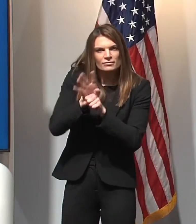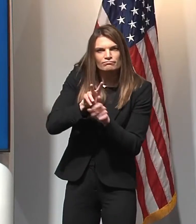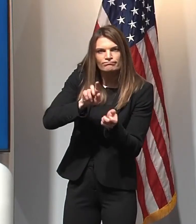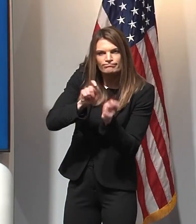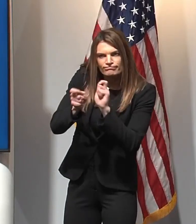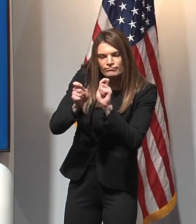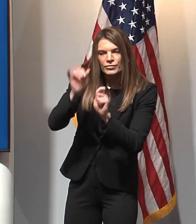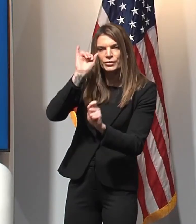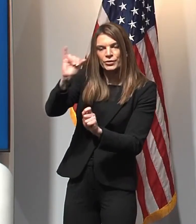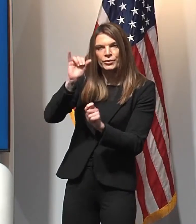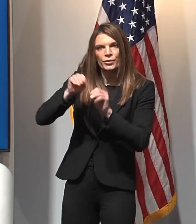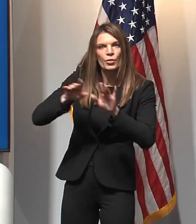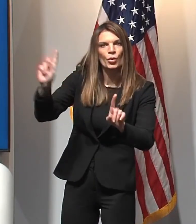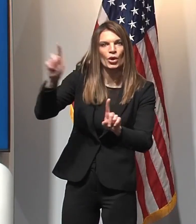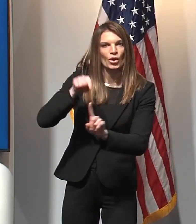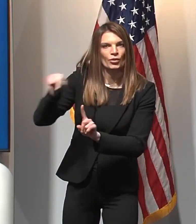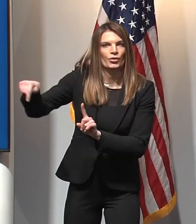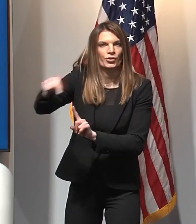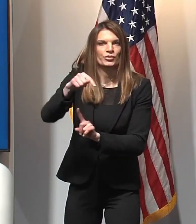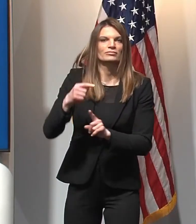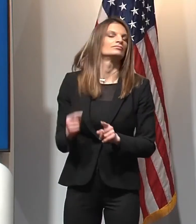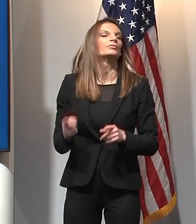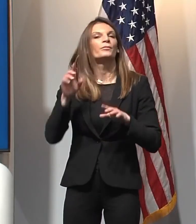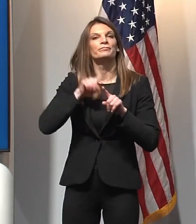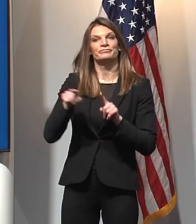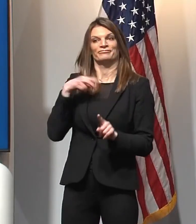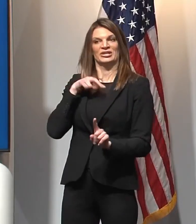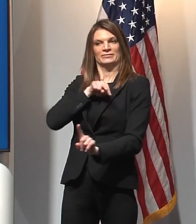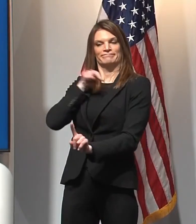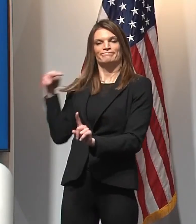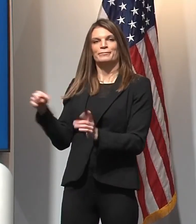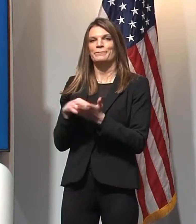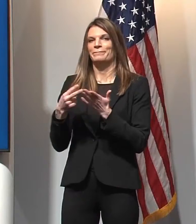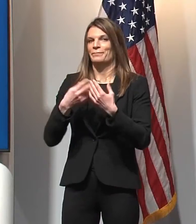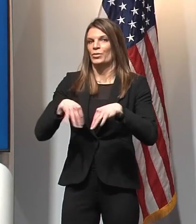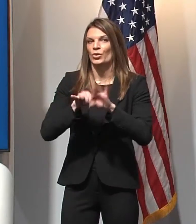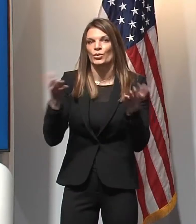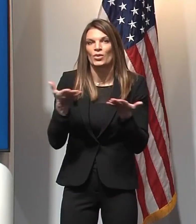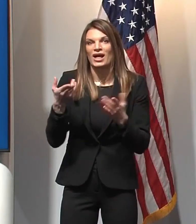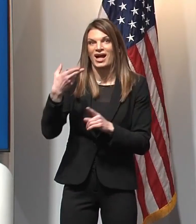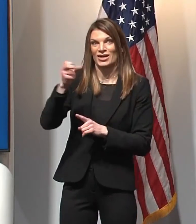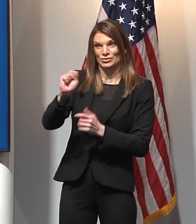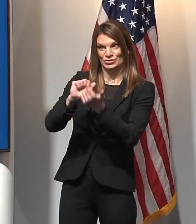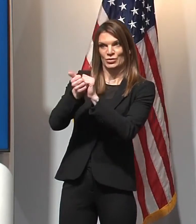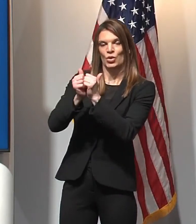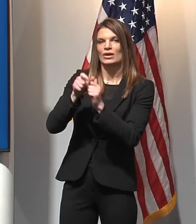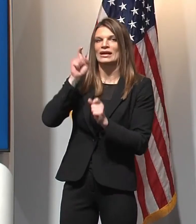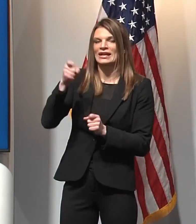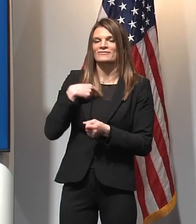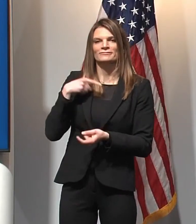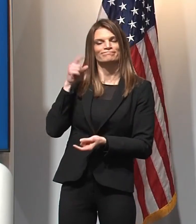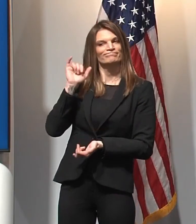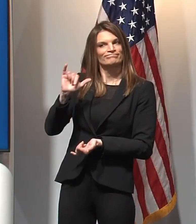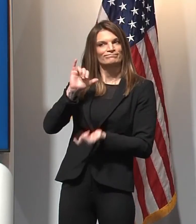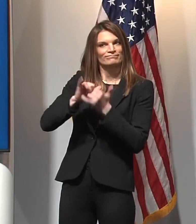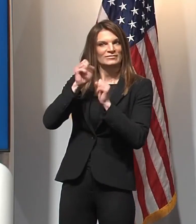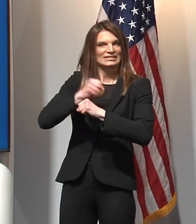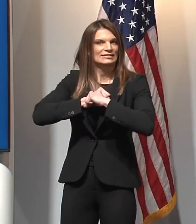high school sports outbreaks and some additional re-engagements that we are prepared to move forward with